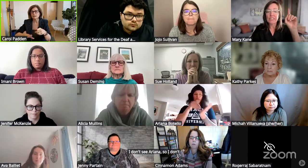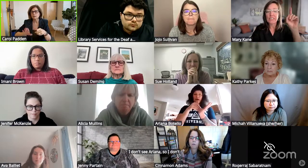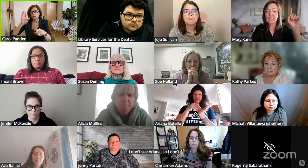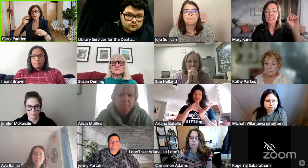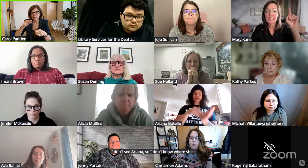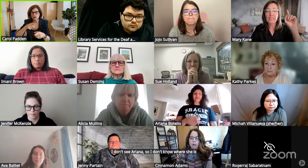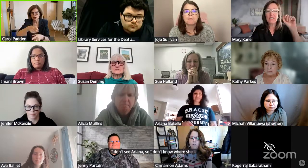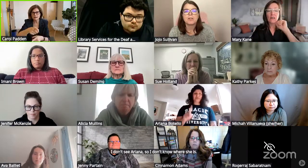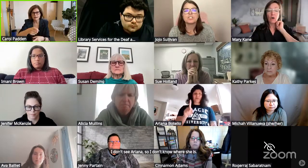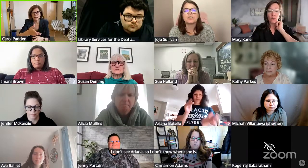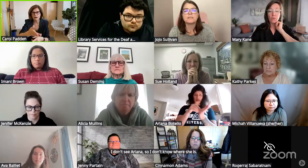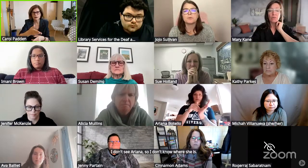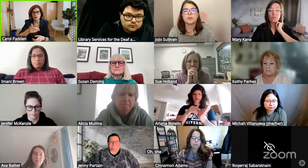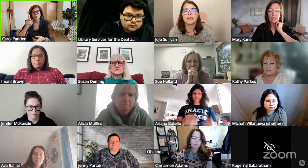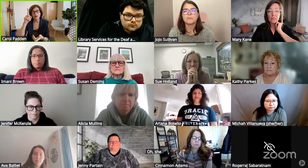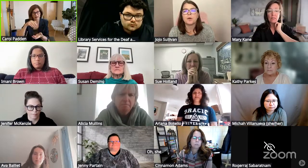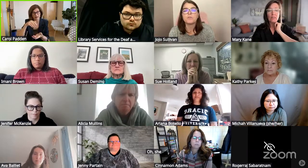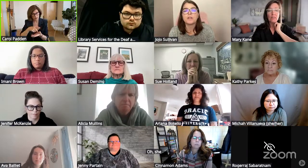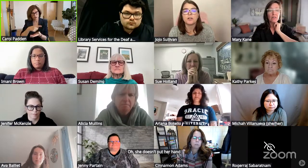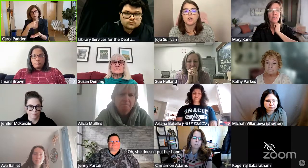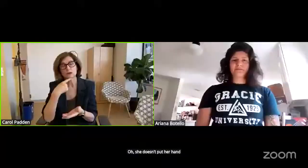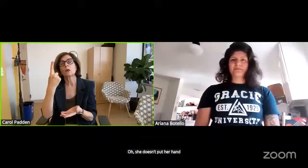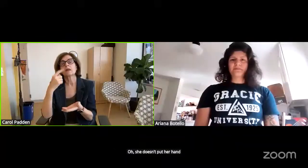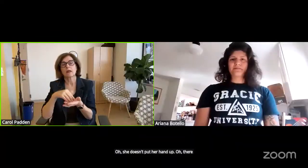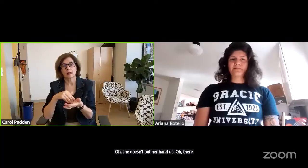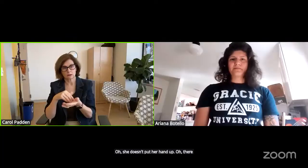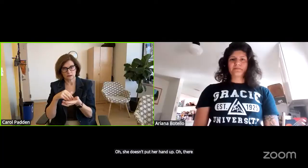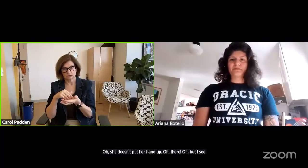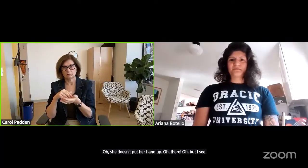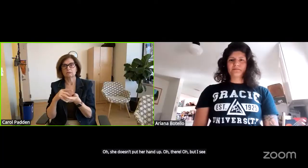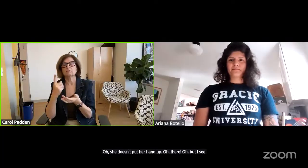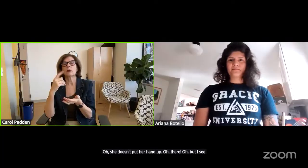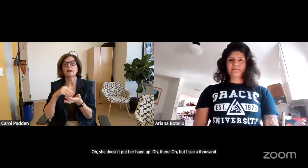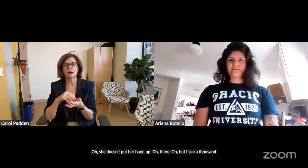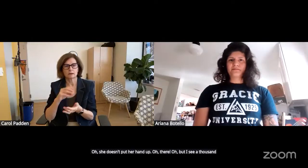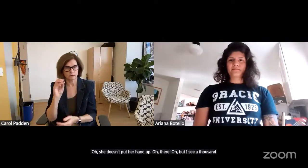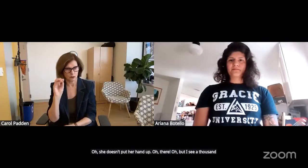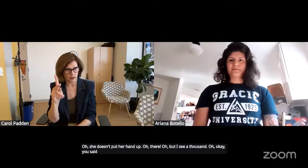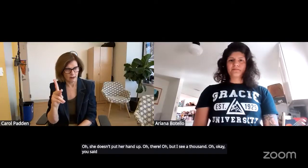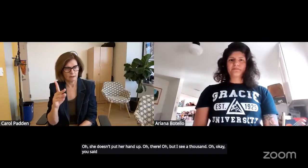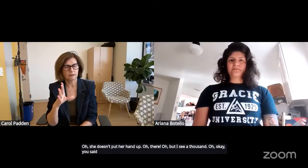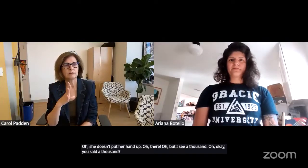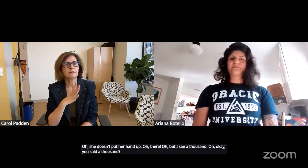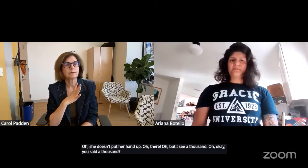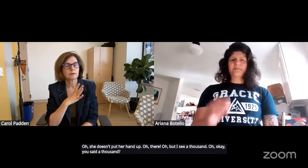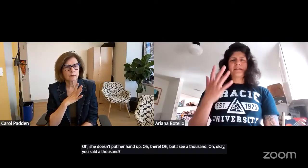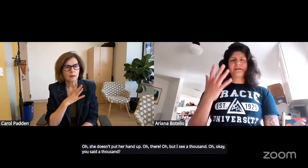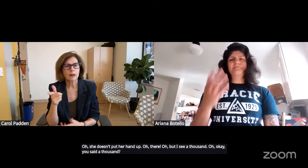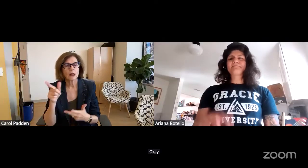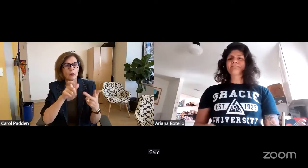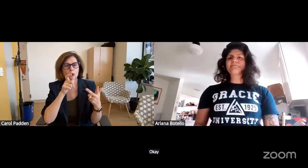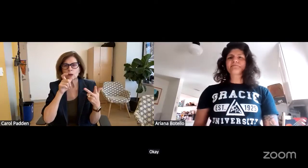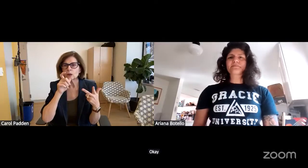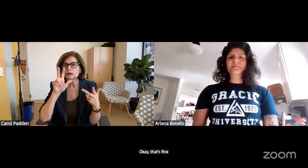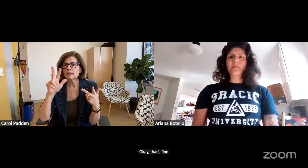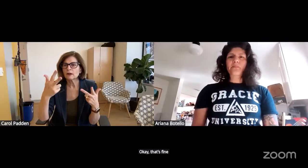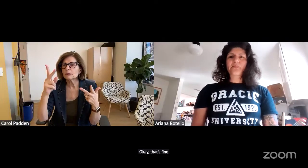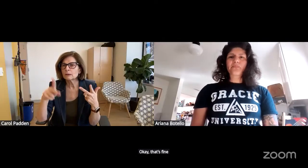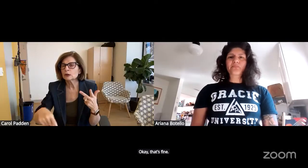is. Oh, Oh, she doesn't put her hand up. Oh, there. Oh, but I see 1,000. Oh, it okay. You said 1,000? Okay, that's fine. yeah, Okay, and then I saw